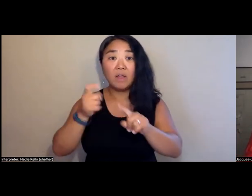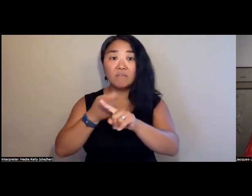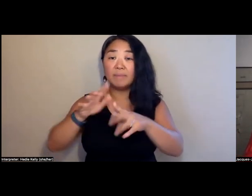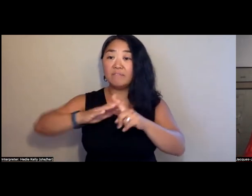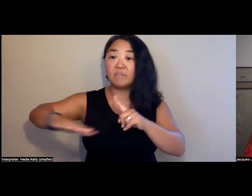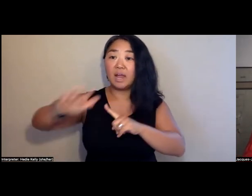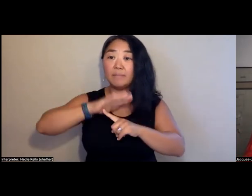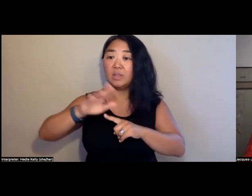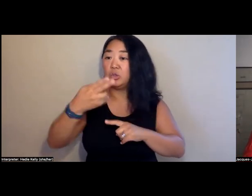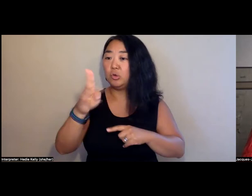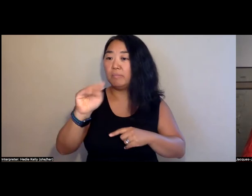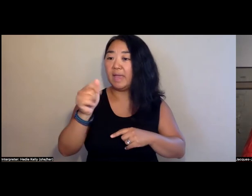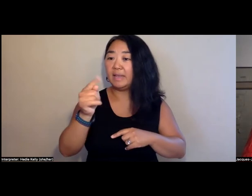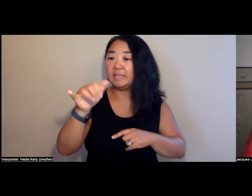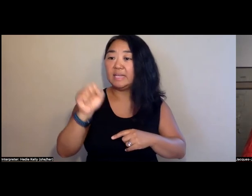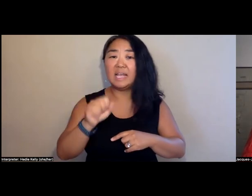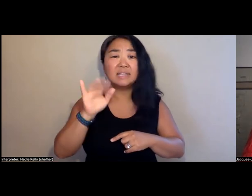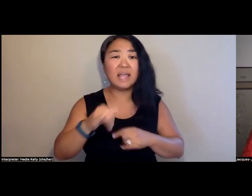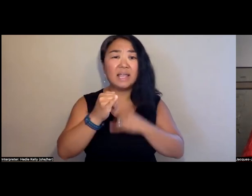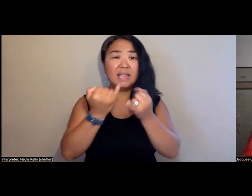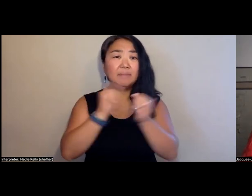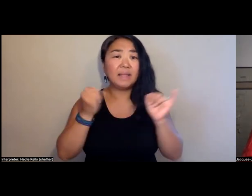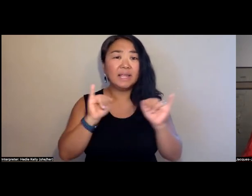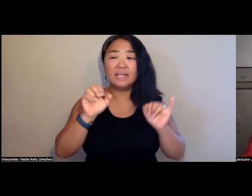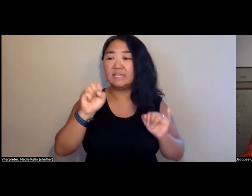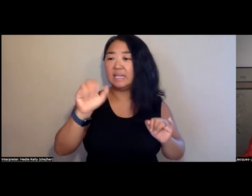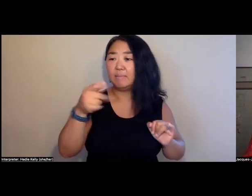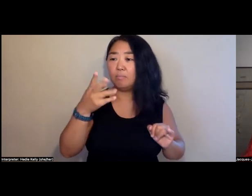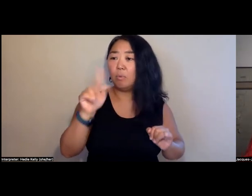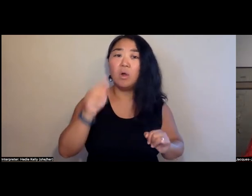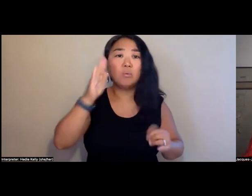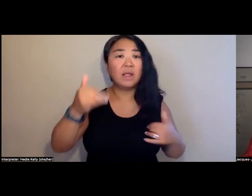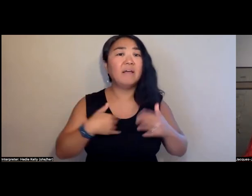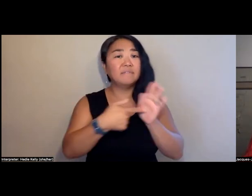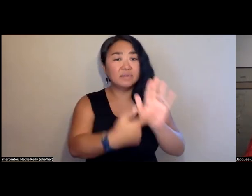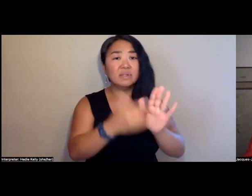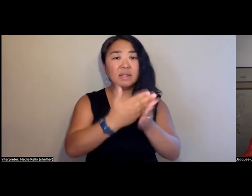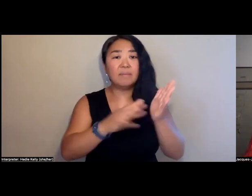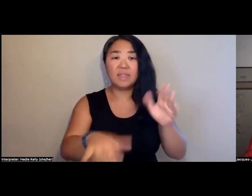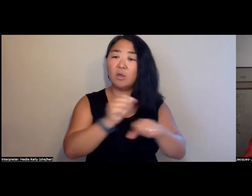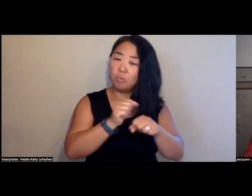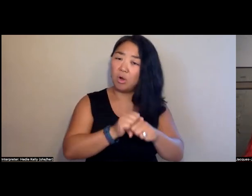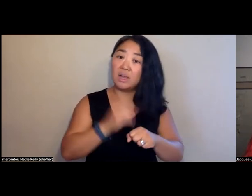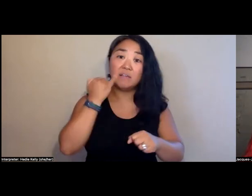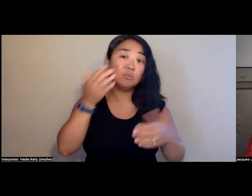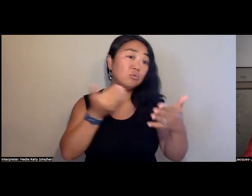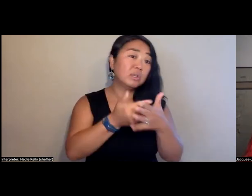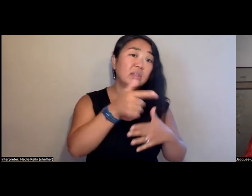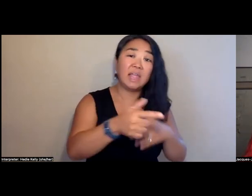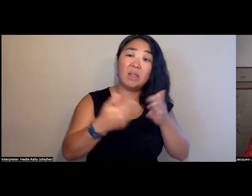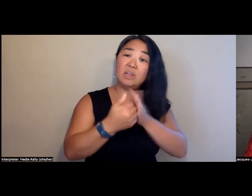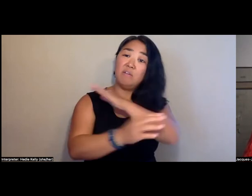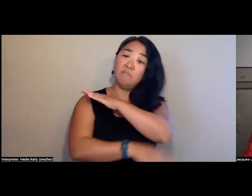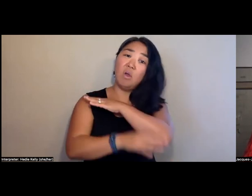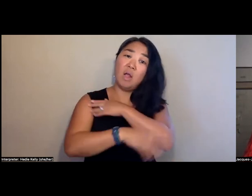Independent Seaport Museum. The exhibit there is shifting into phase 3 and we'll be featuring some of this work. So if you're by the Independent Seaport Museum in the fall, I